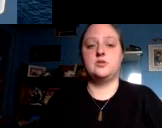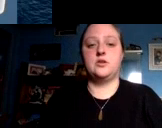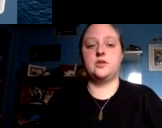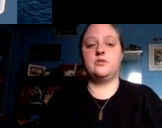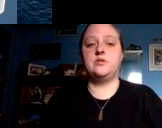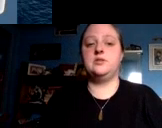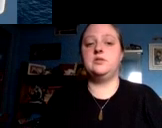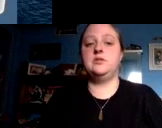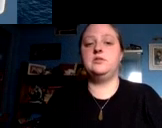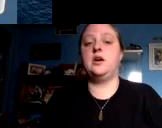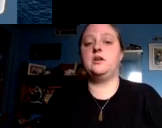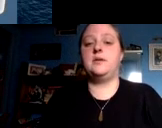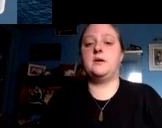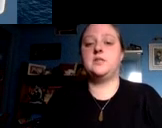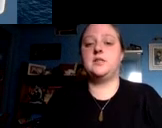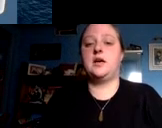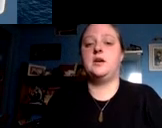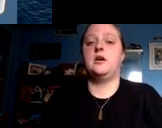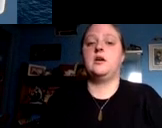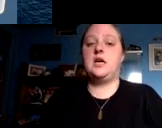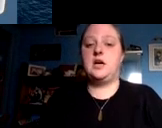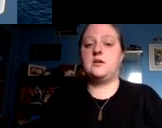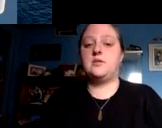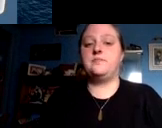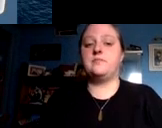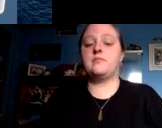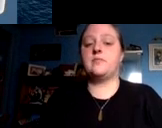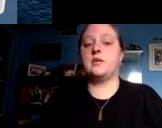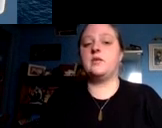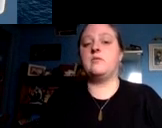Okay, so you're going to talk about today